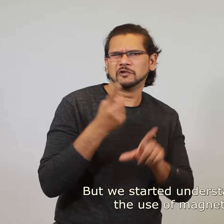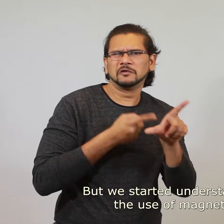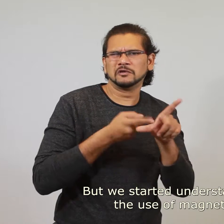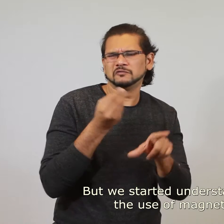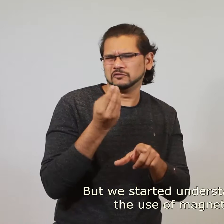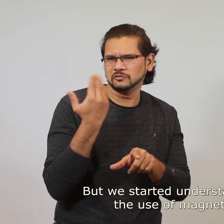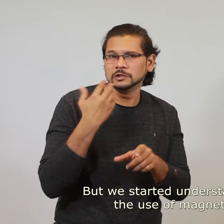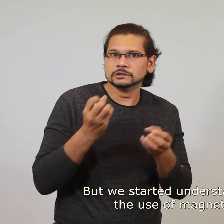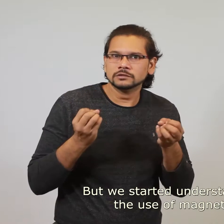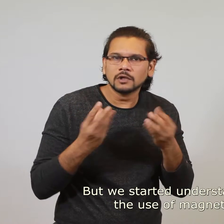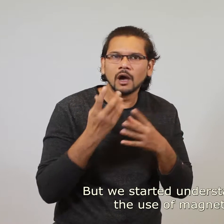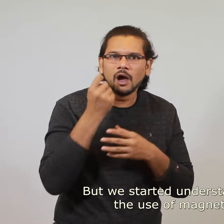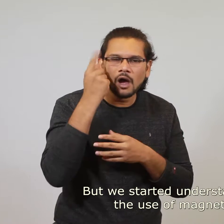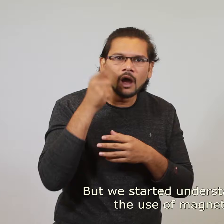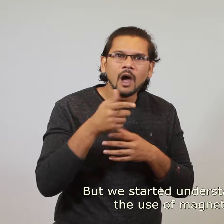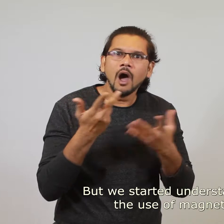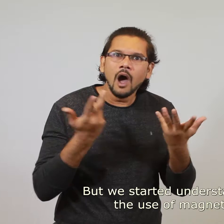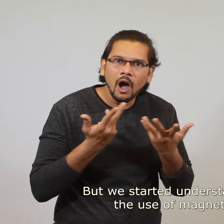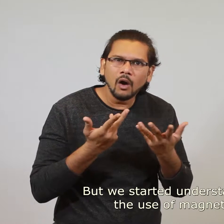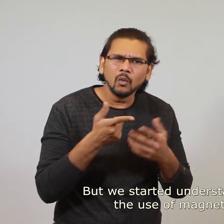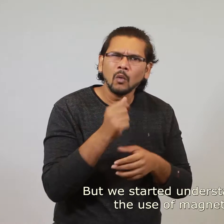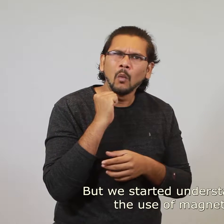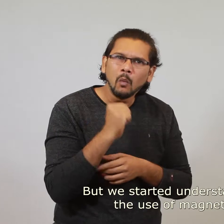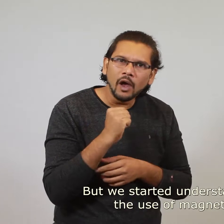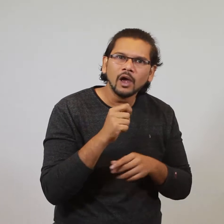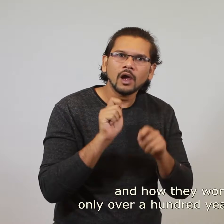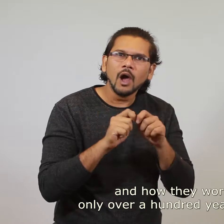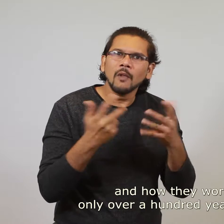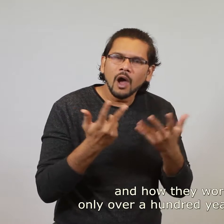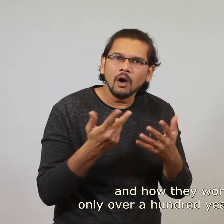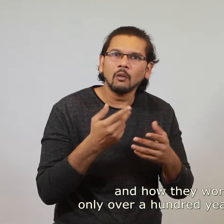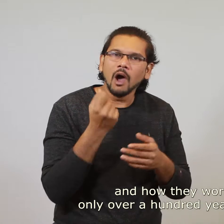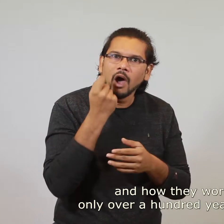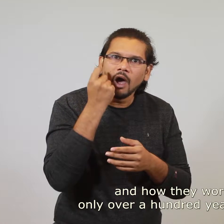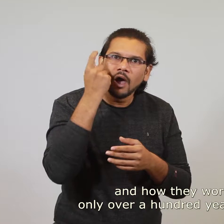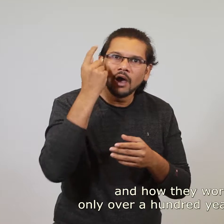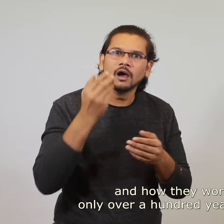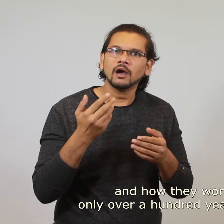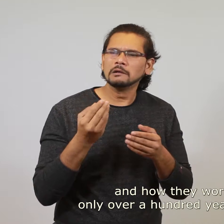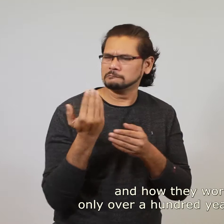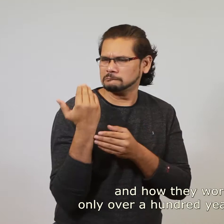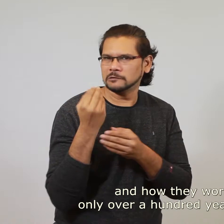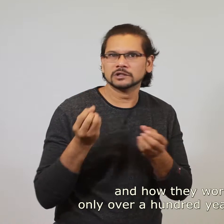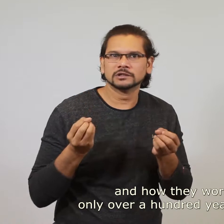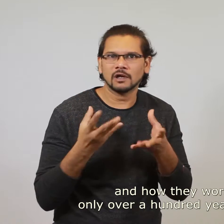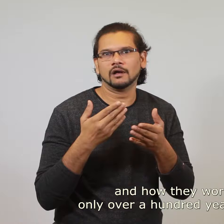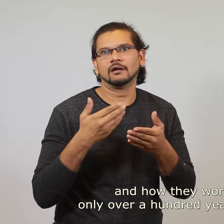But we started understanding the use of magnets and how they work only over 100 years